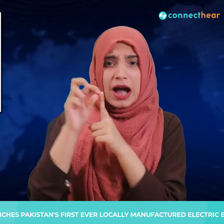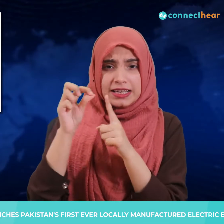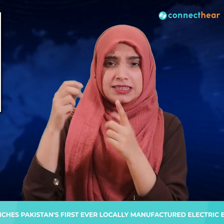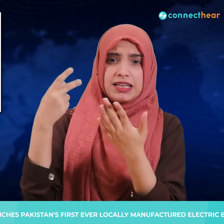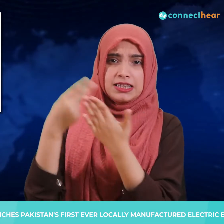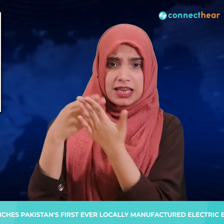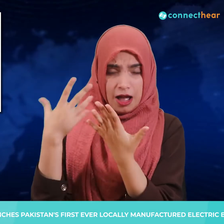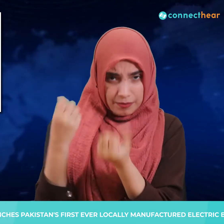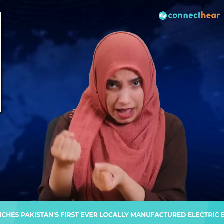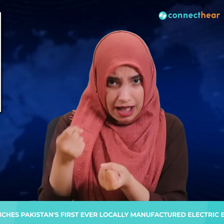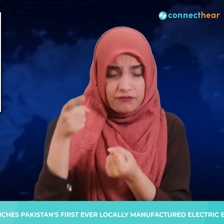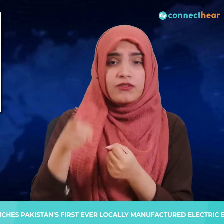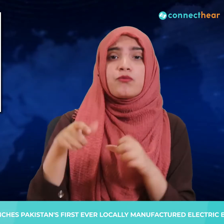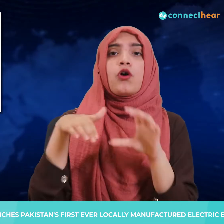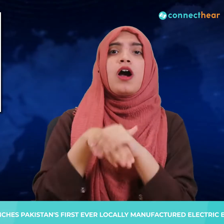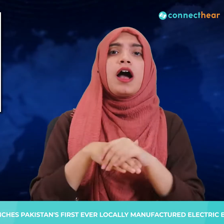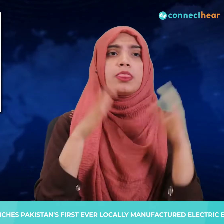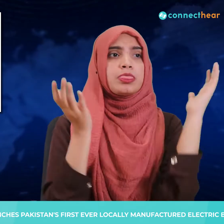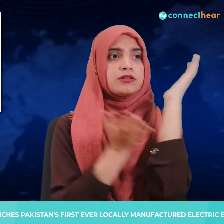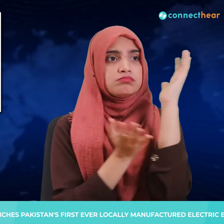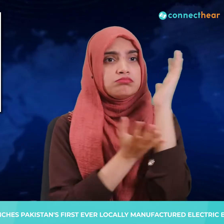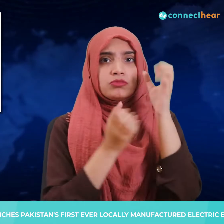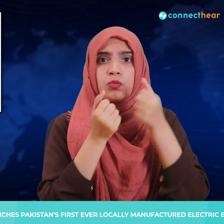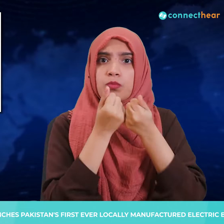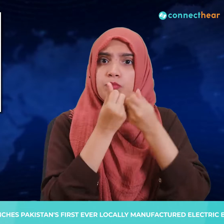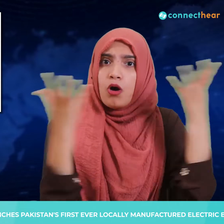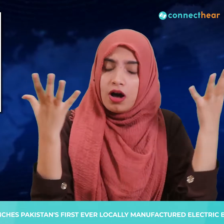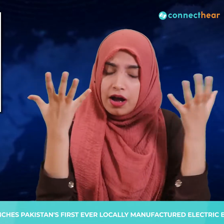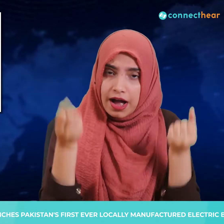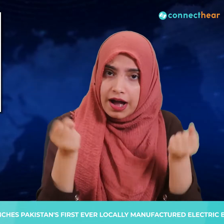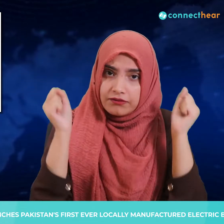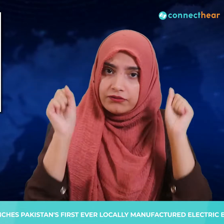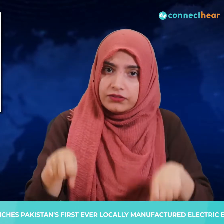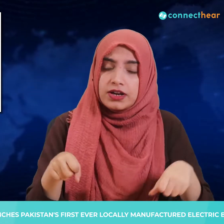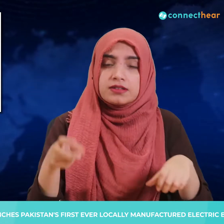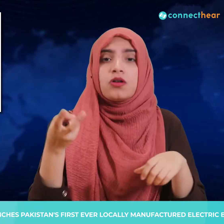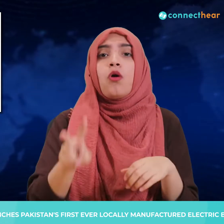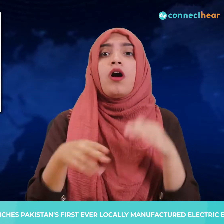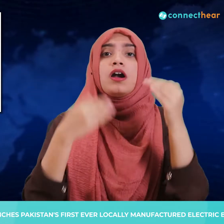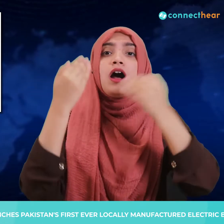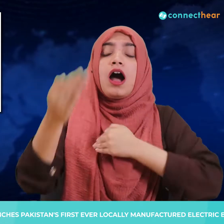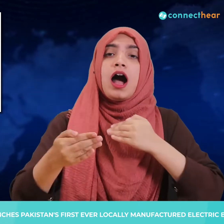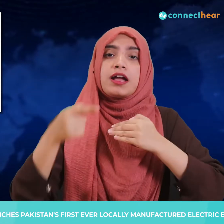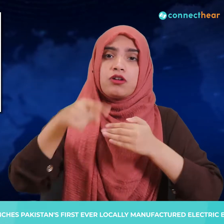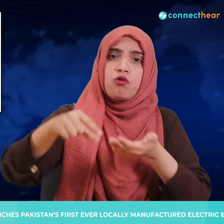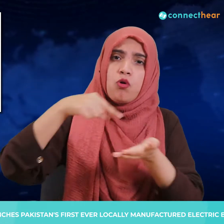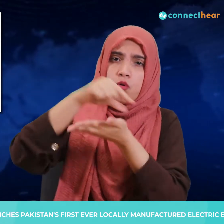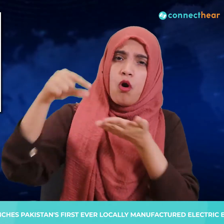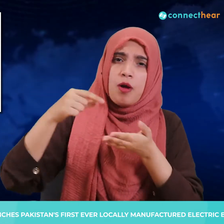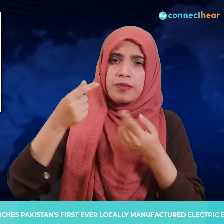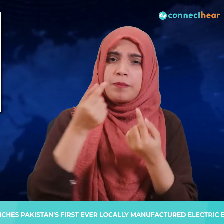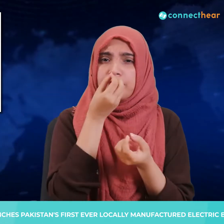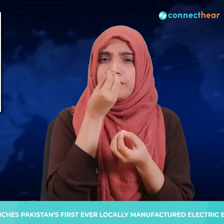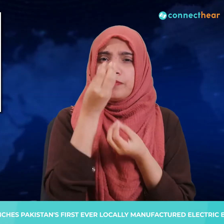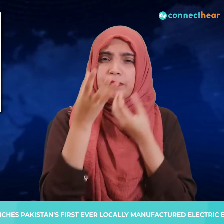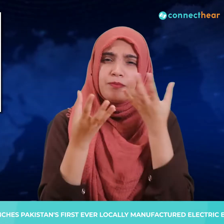The Prime Minister said another step that the government had taken to increase the tree cover was setting up of